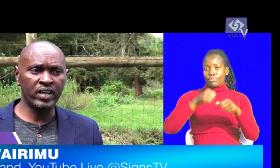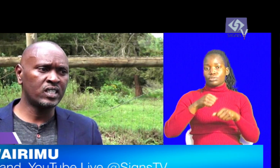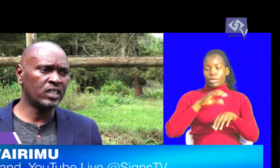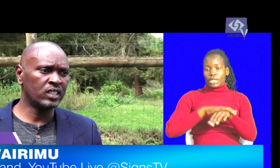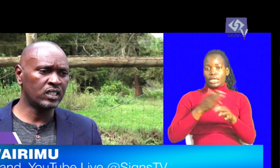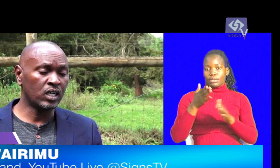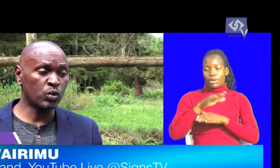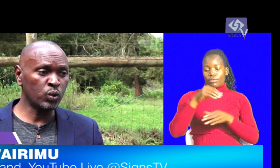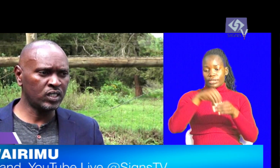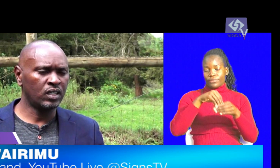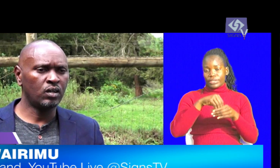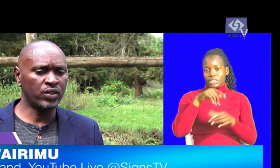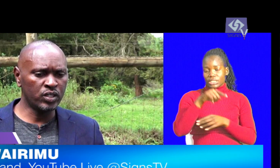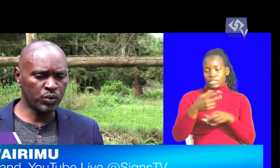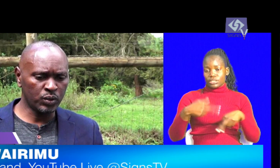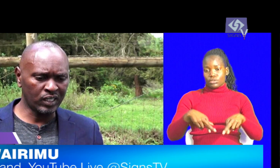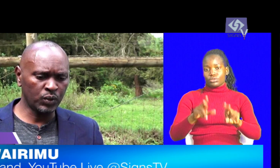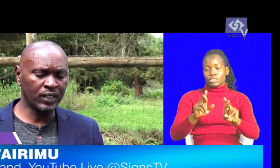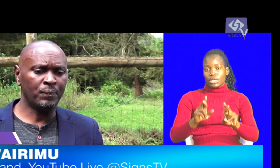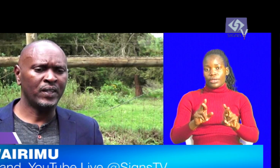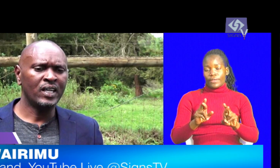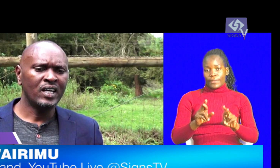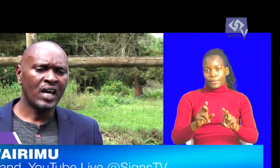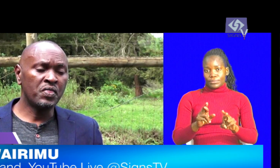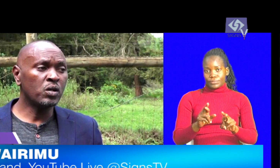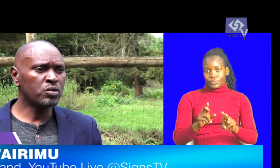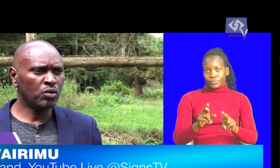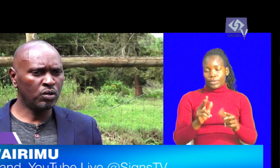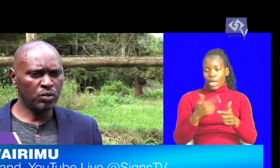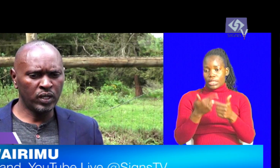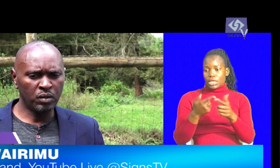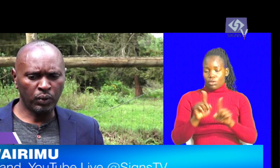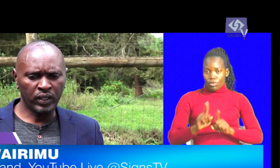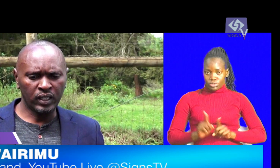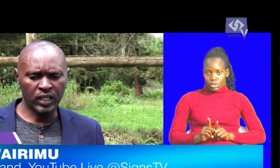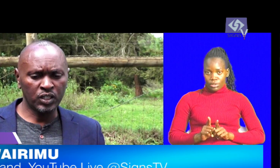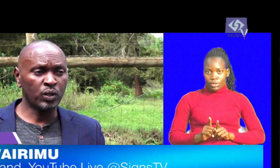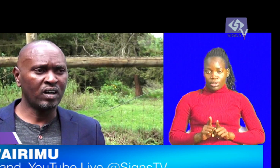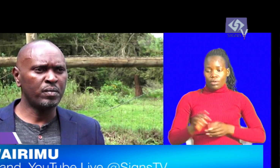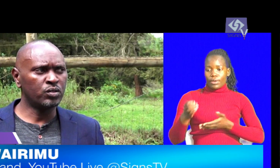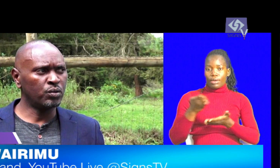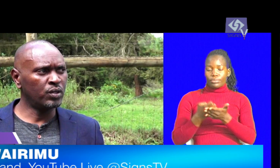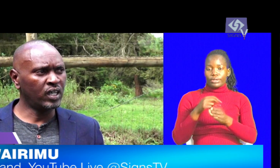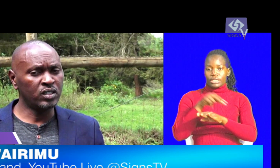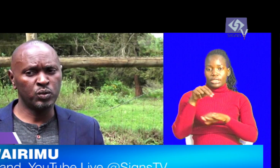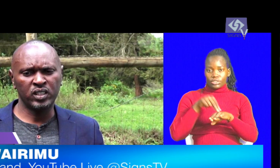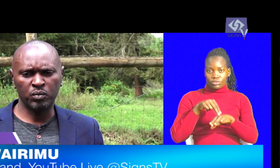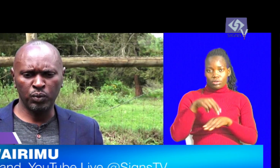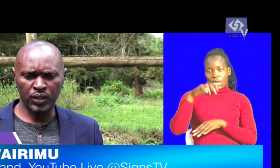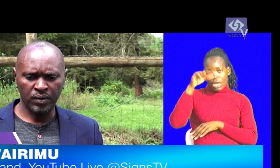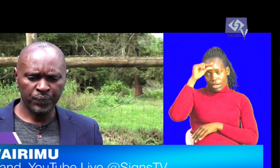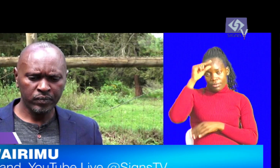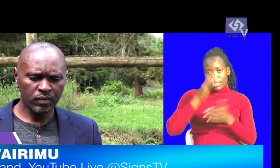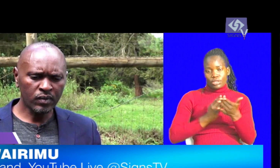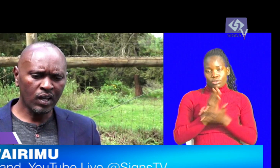invest in this route, on this route actually. And then also we are employing the national government through the Kenya Tourism Board. I